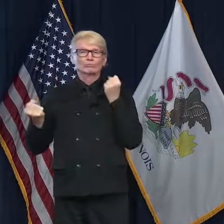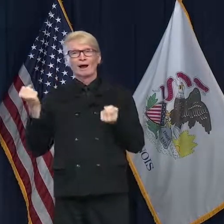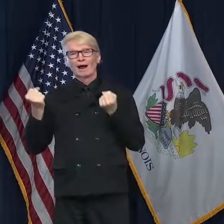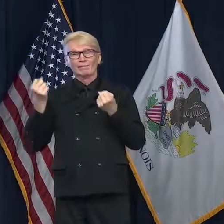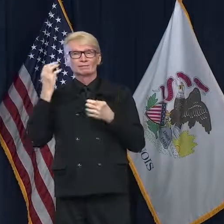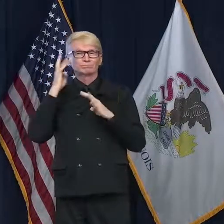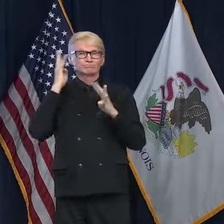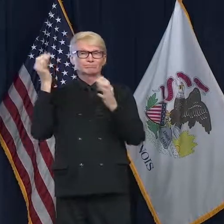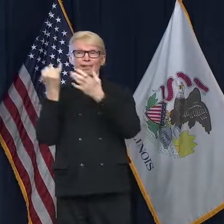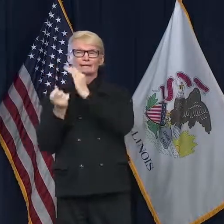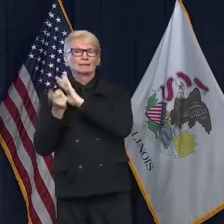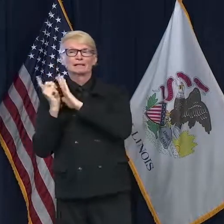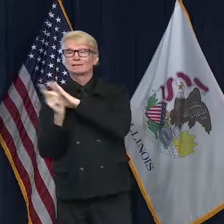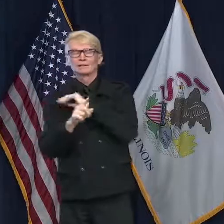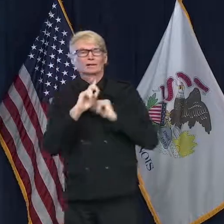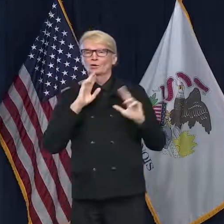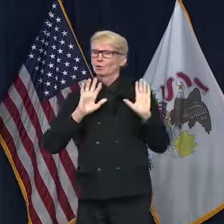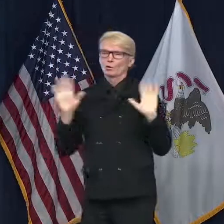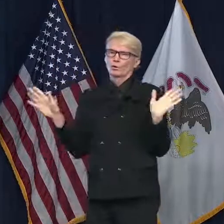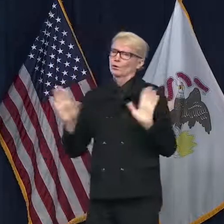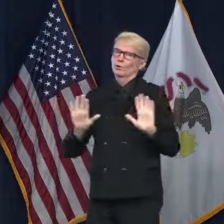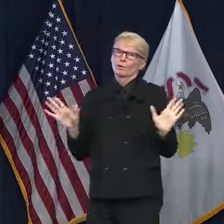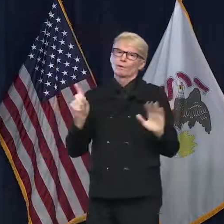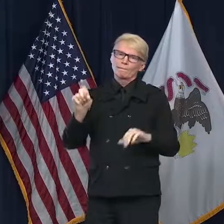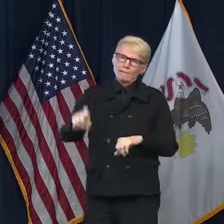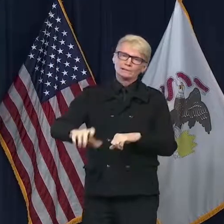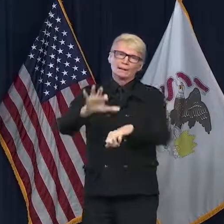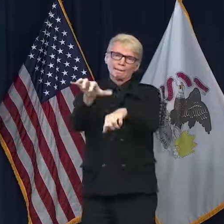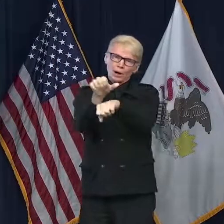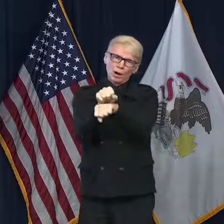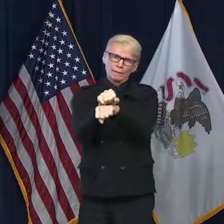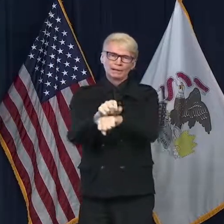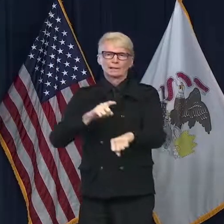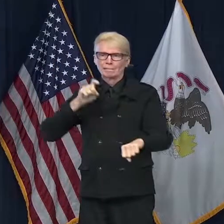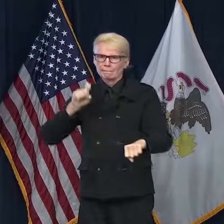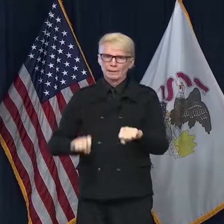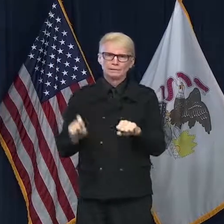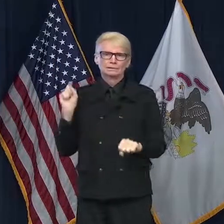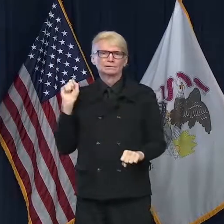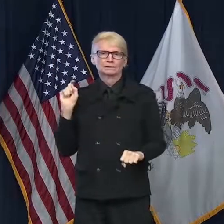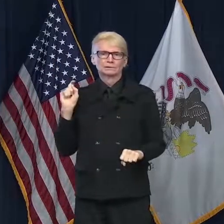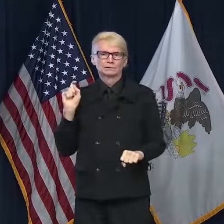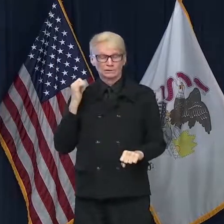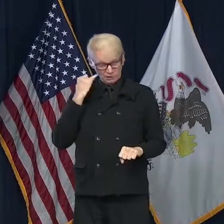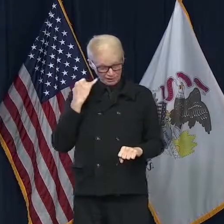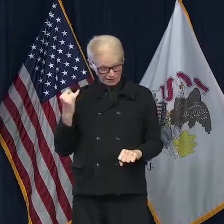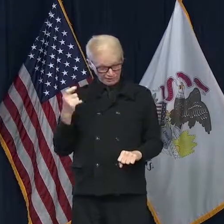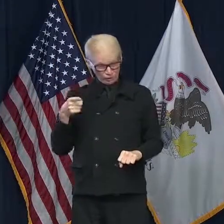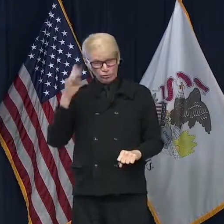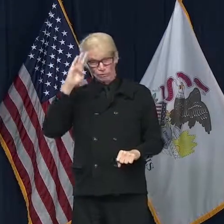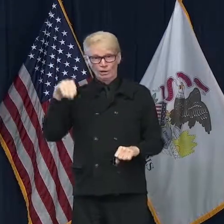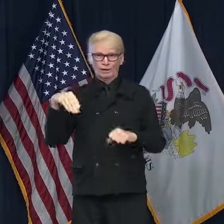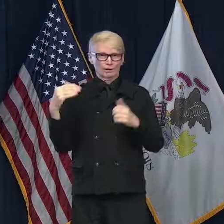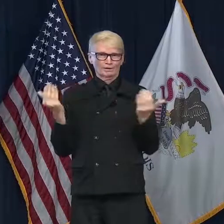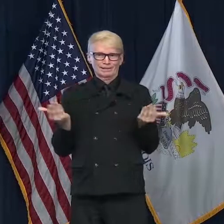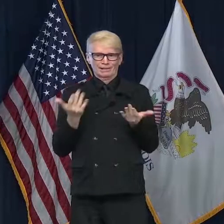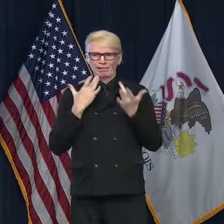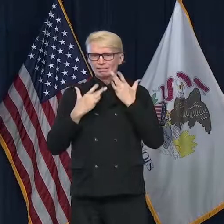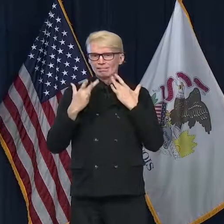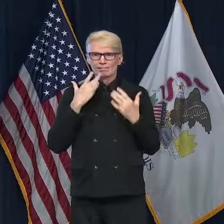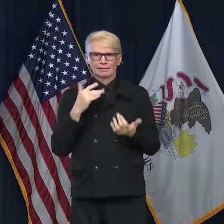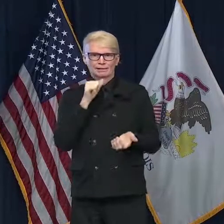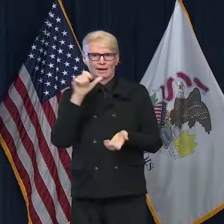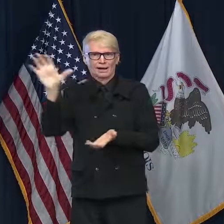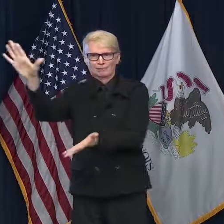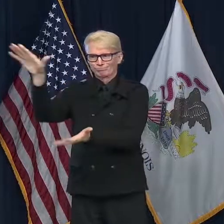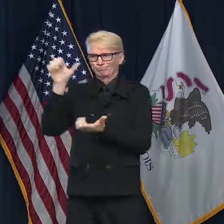just said, it's all done by appointment. It's all done by appointment now, right? As long as we have a shortage of vaccine that is